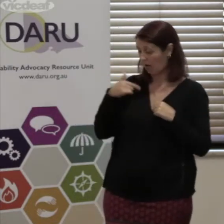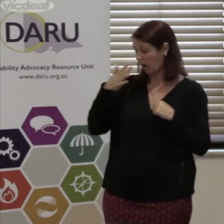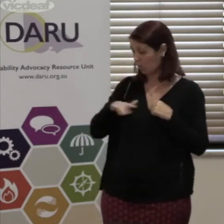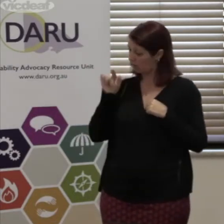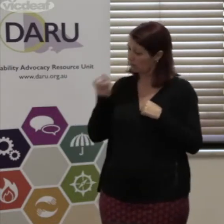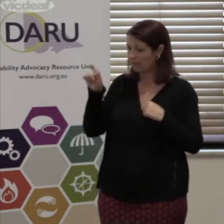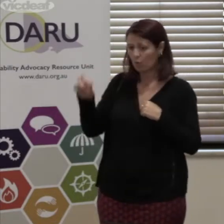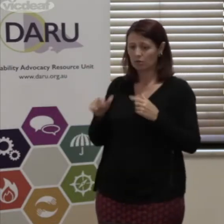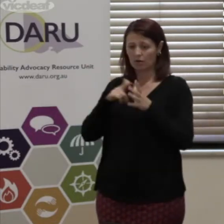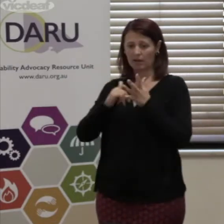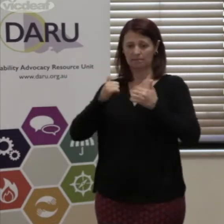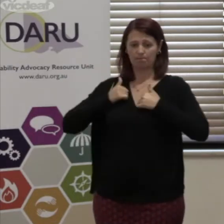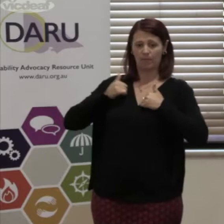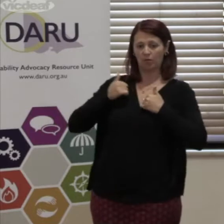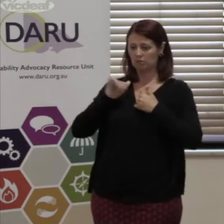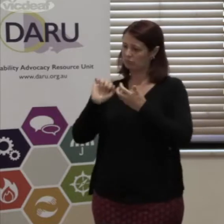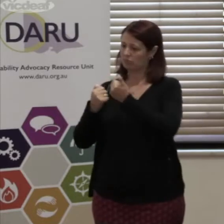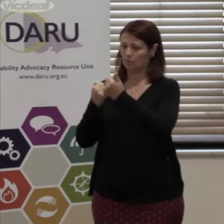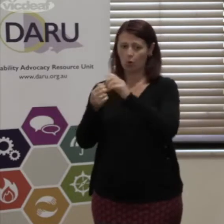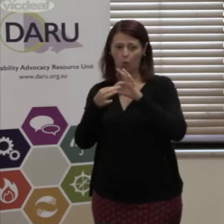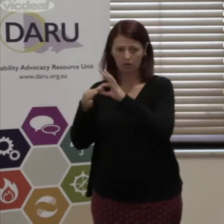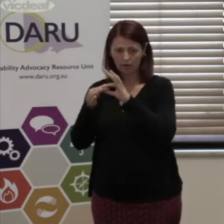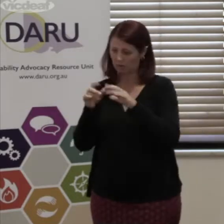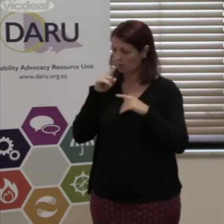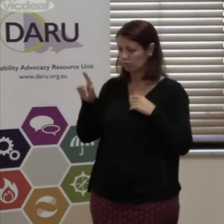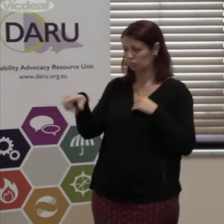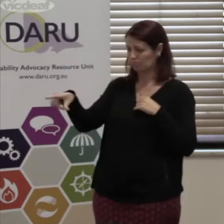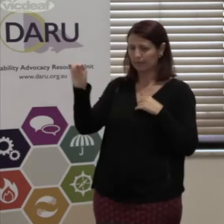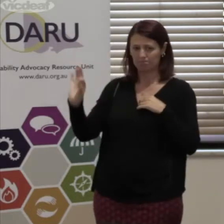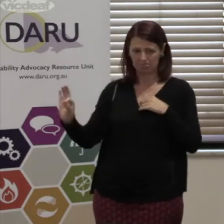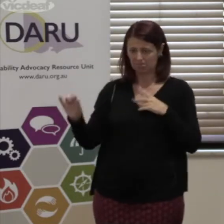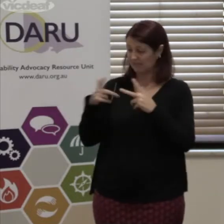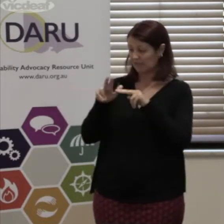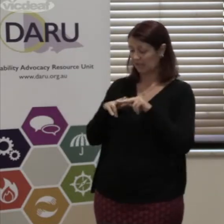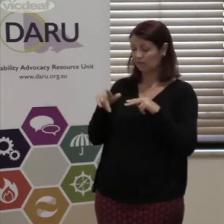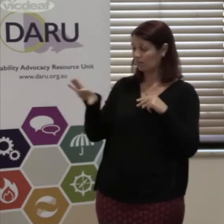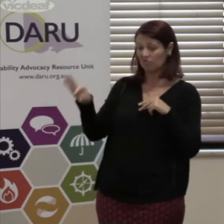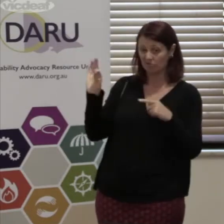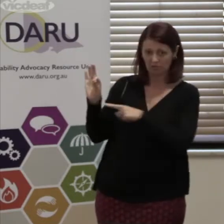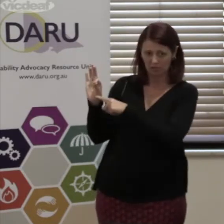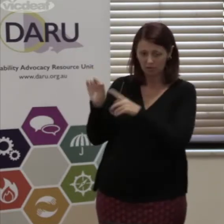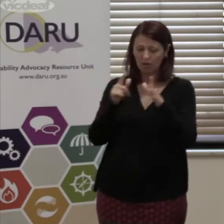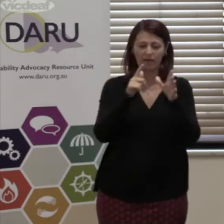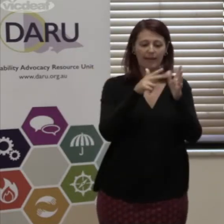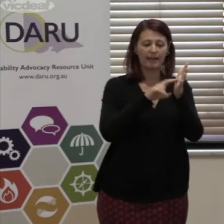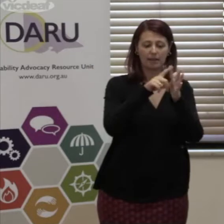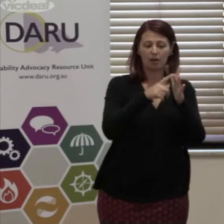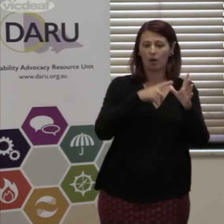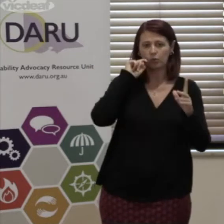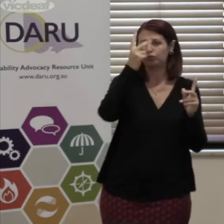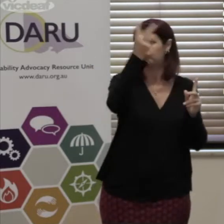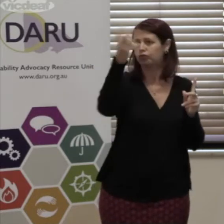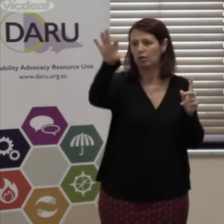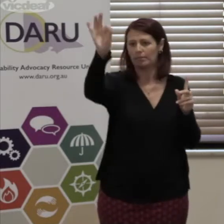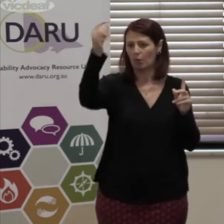support coordinator, they will nominate that. If not nominated, NDIA will allocate, and that's via